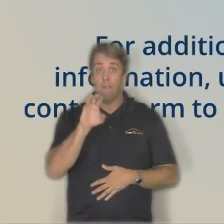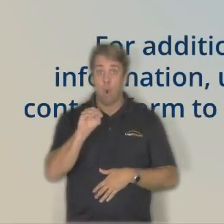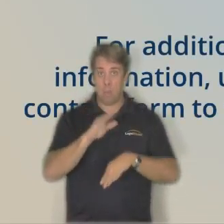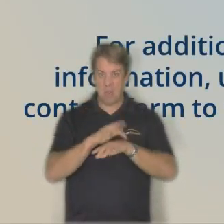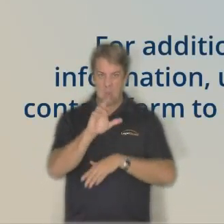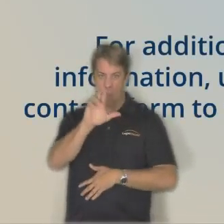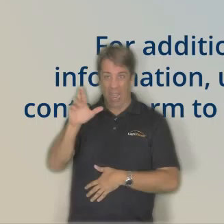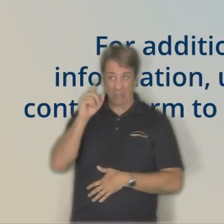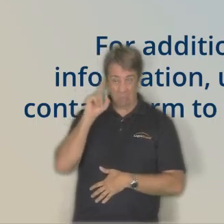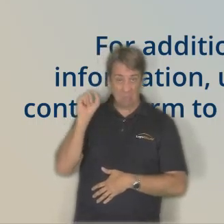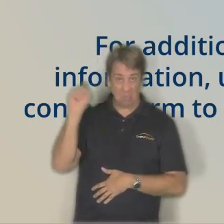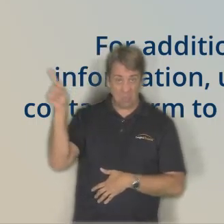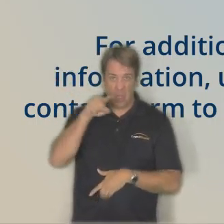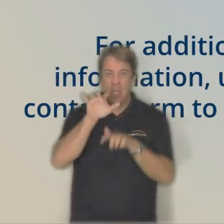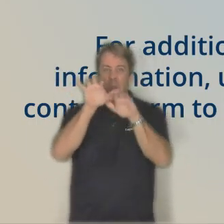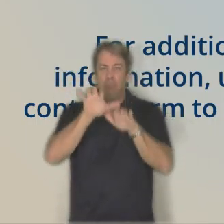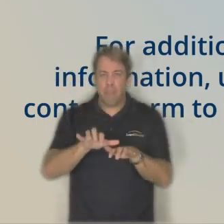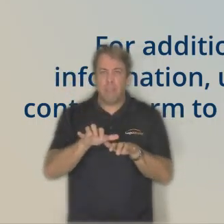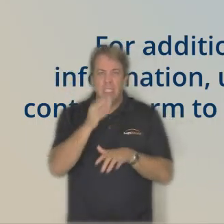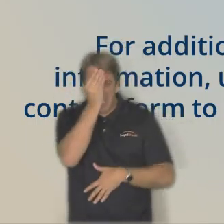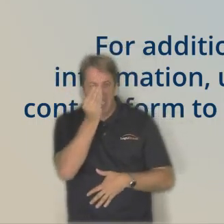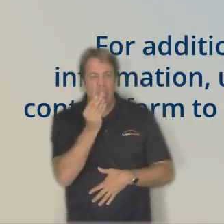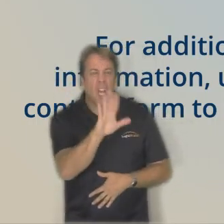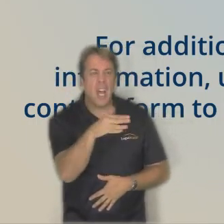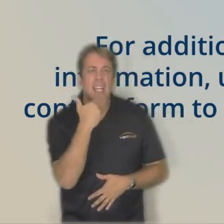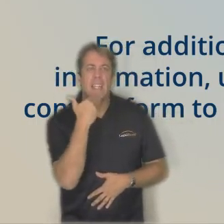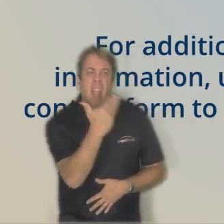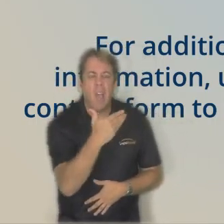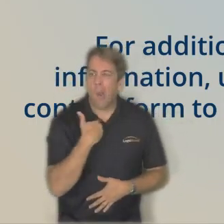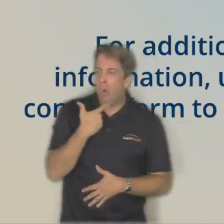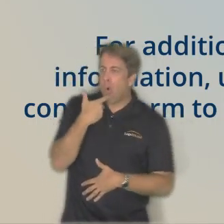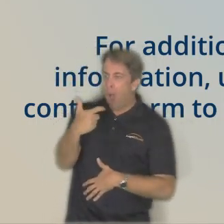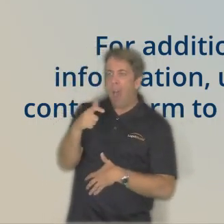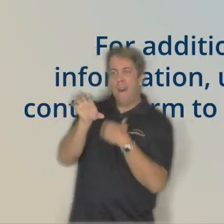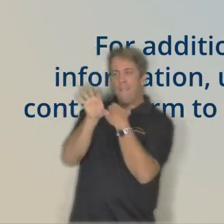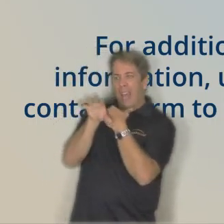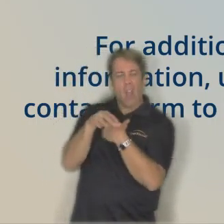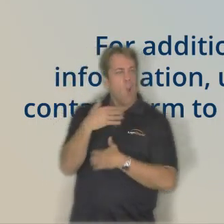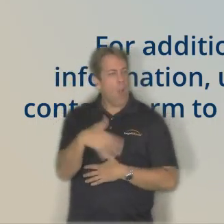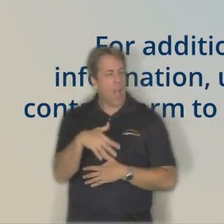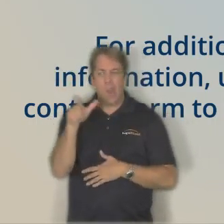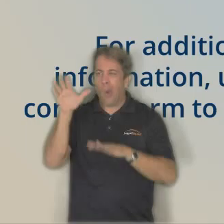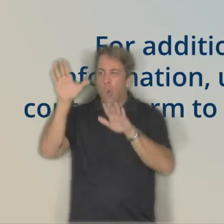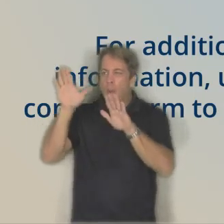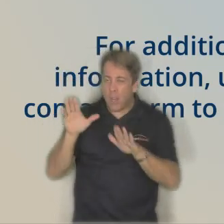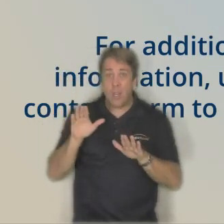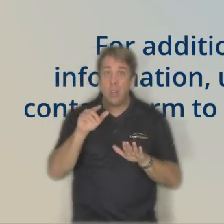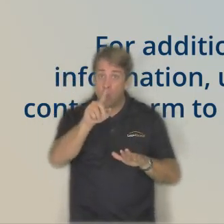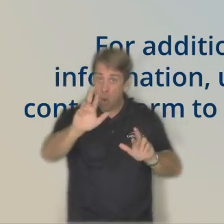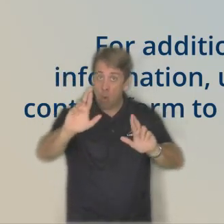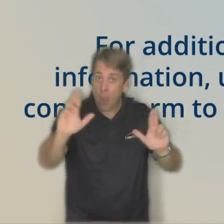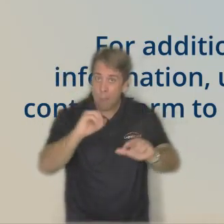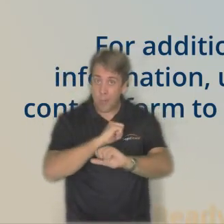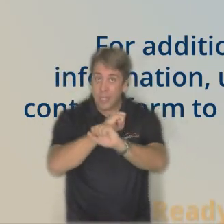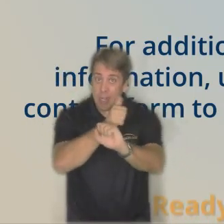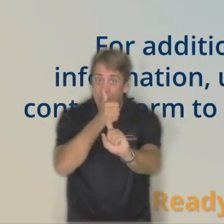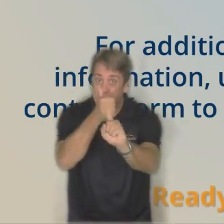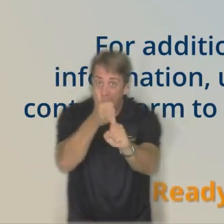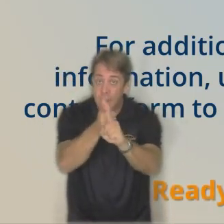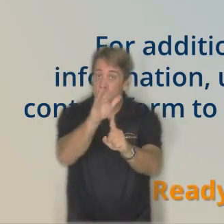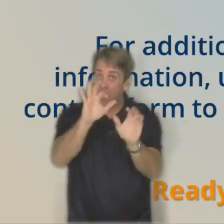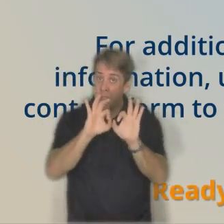and let the person who invited you to this presentation know what you like best about what you just saw. If you're ready to protect yourself and your